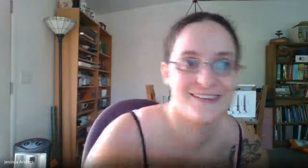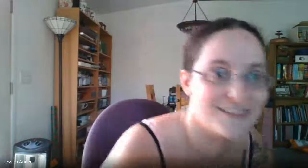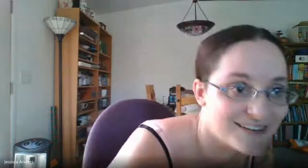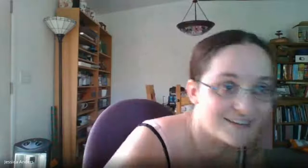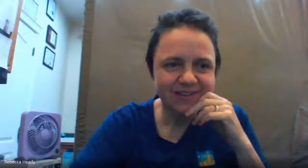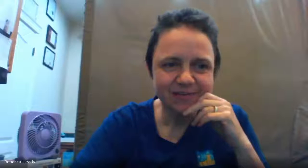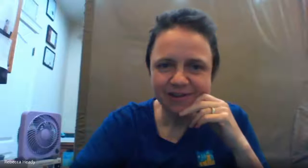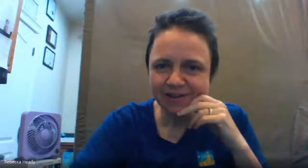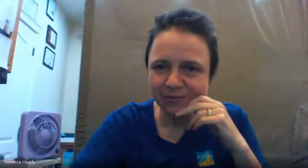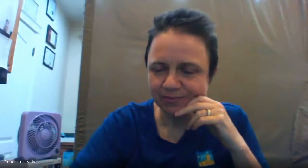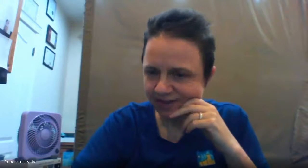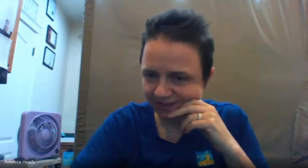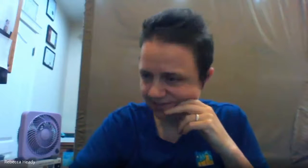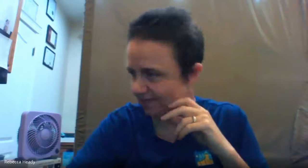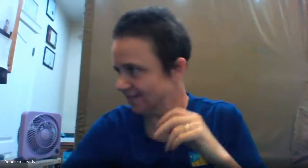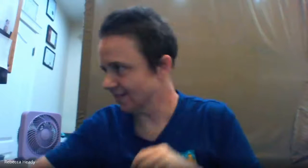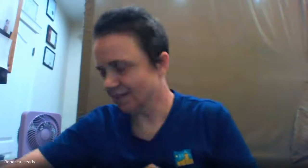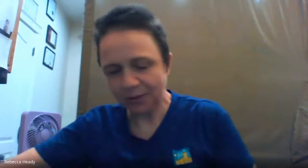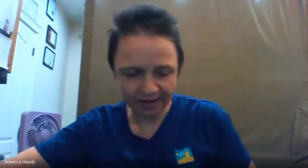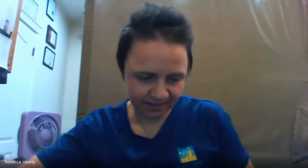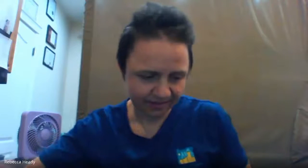Oh, the lovely home chaos. Isn't that great?